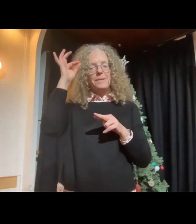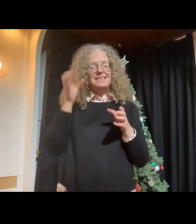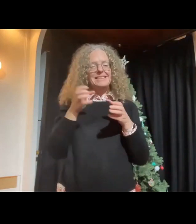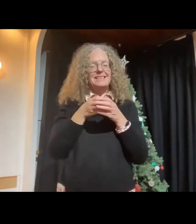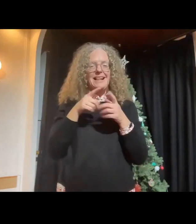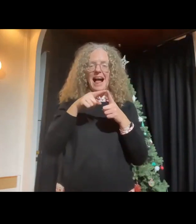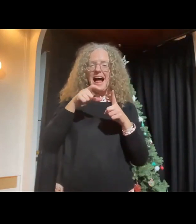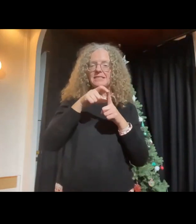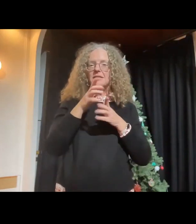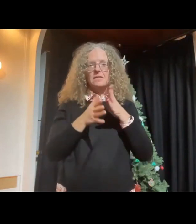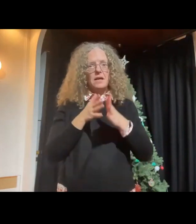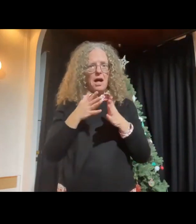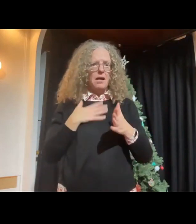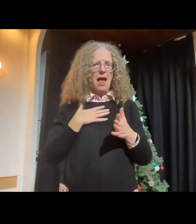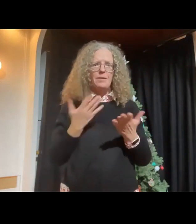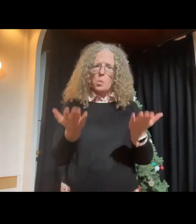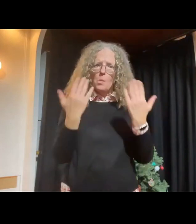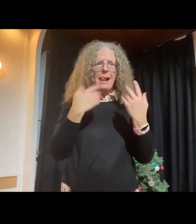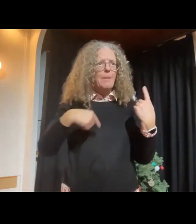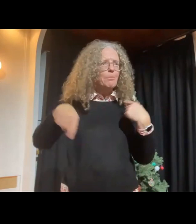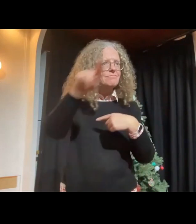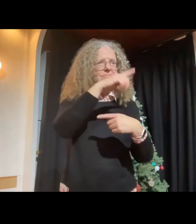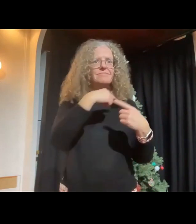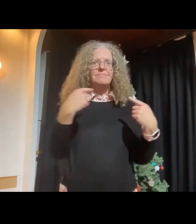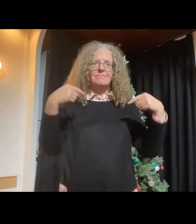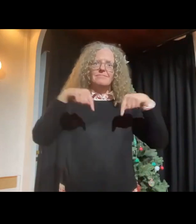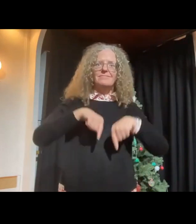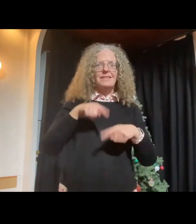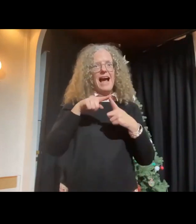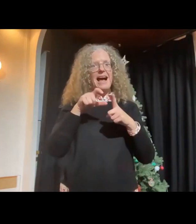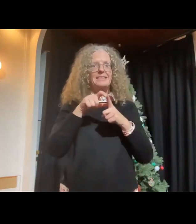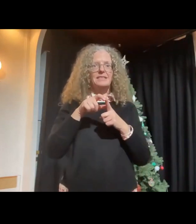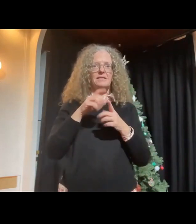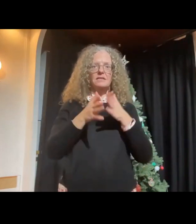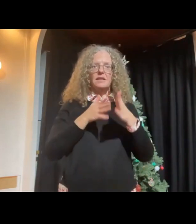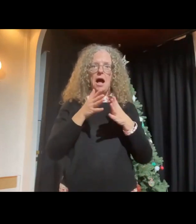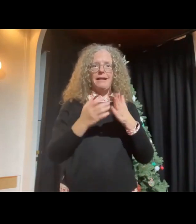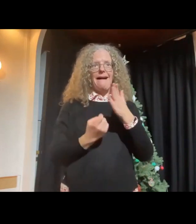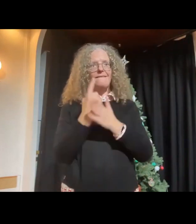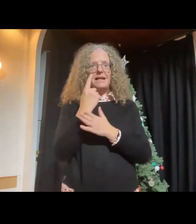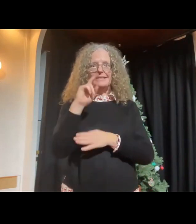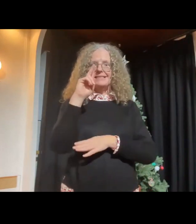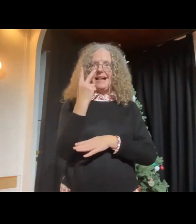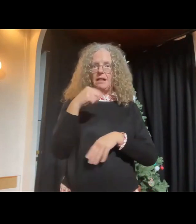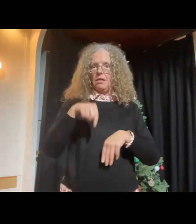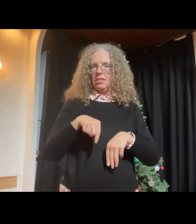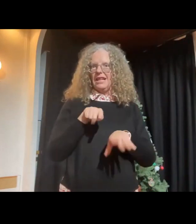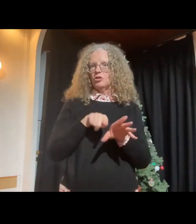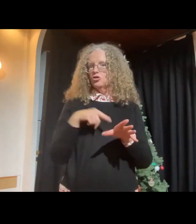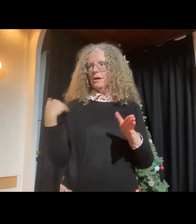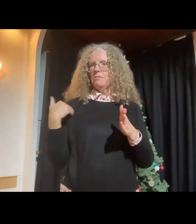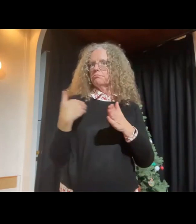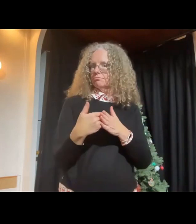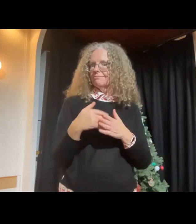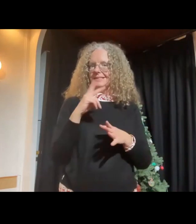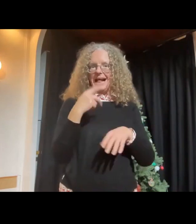Collier. I'm one of the committee members for EdSign, and I'd like to welcome you all here to our EdSign event.